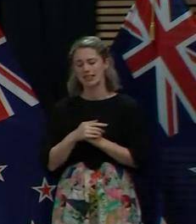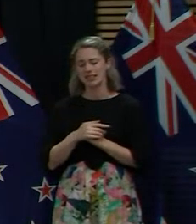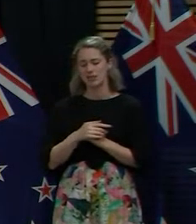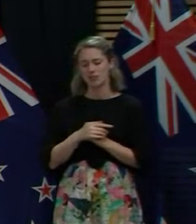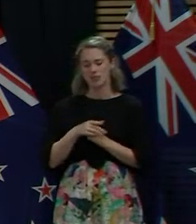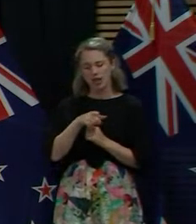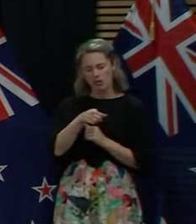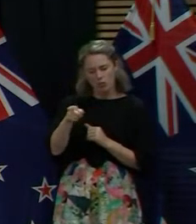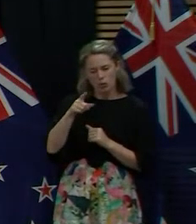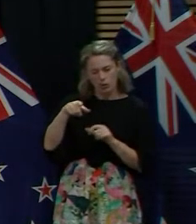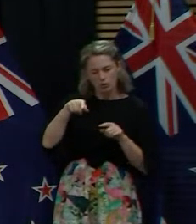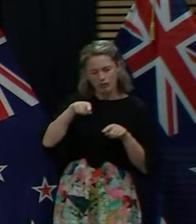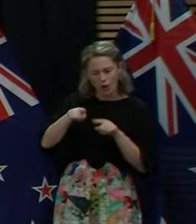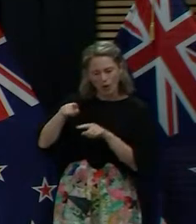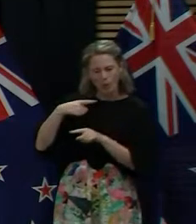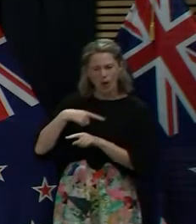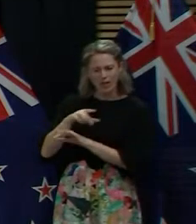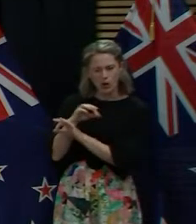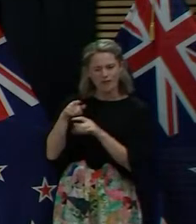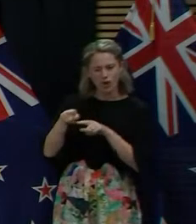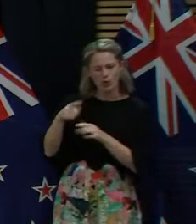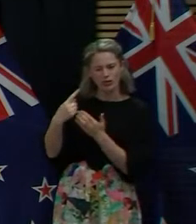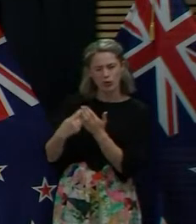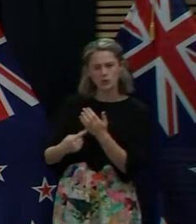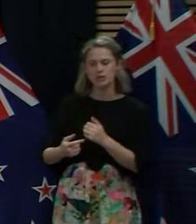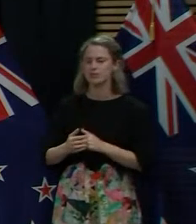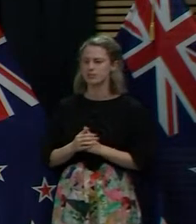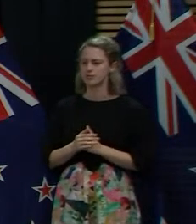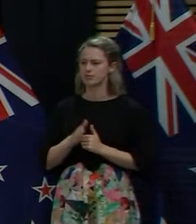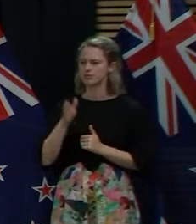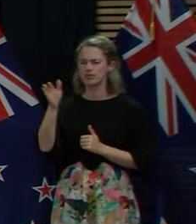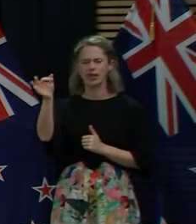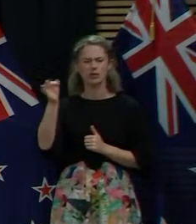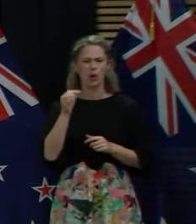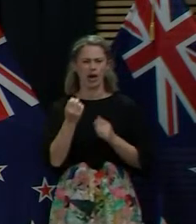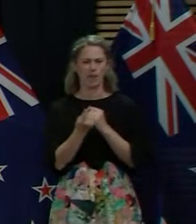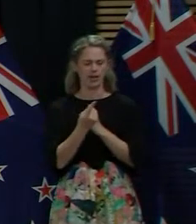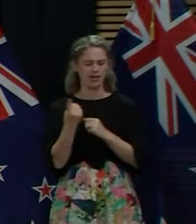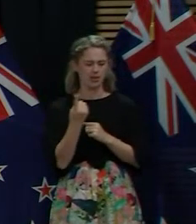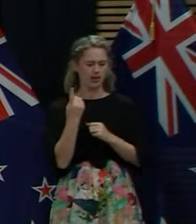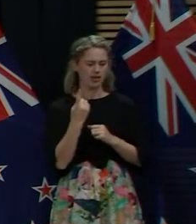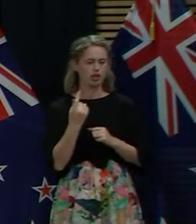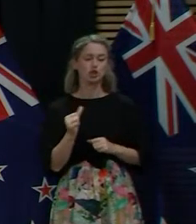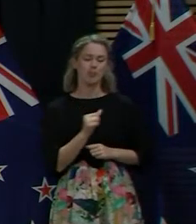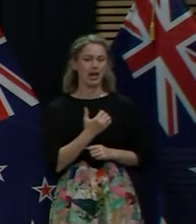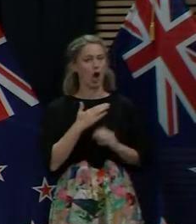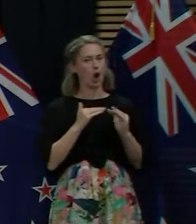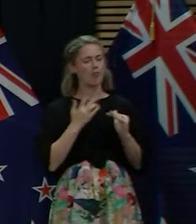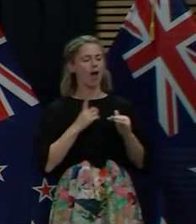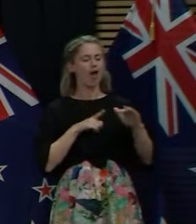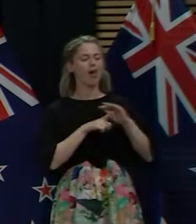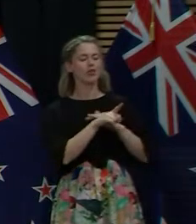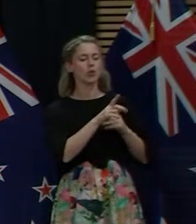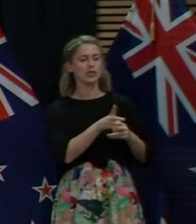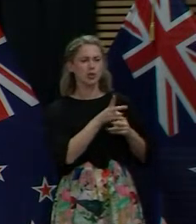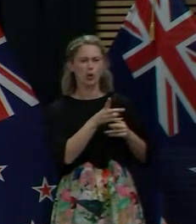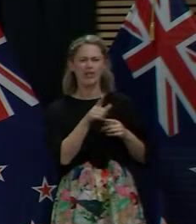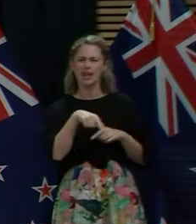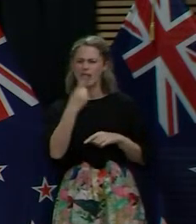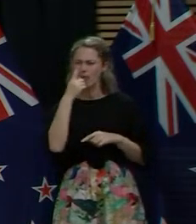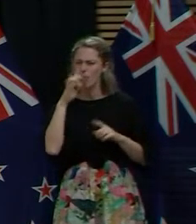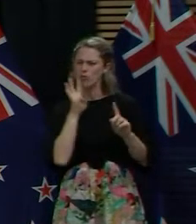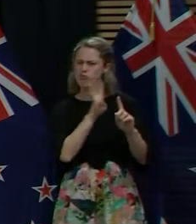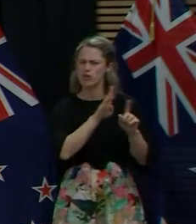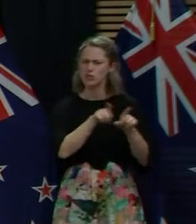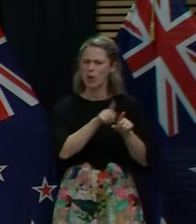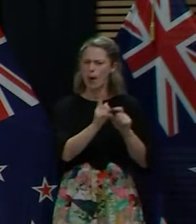these people to find out why they weren't. So what happened? So the visitor came in, they should have been isolating at home, and then some other people showed up. Like what